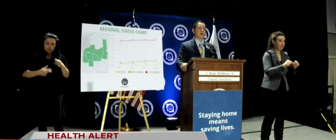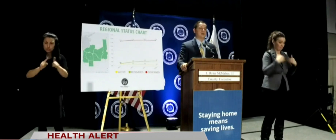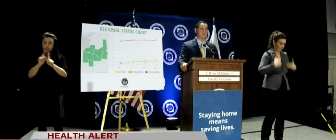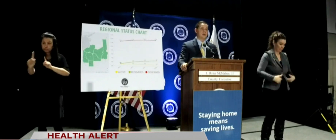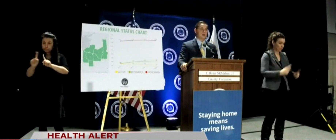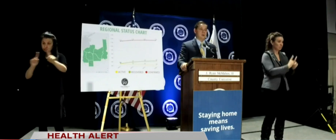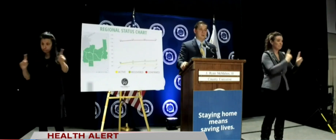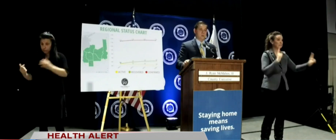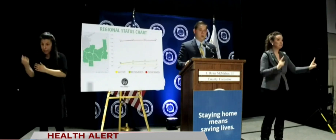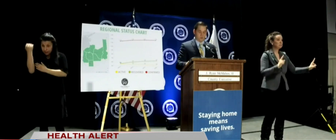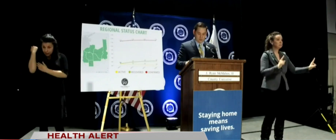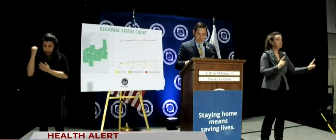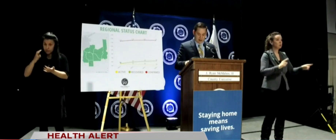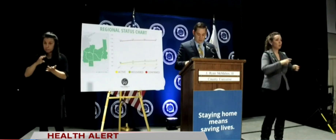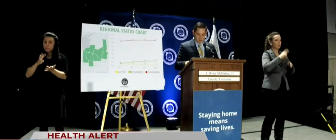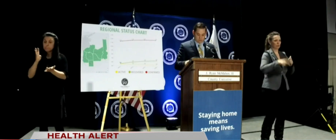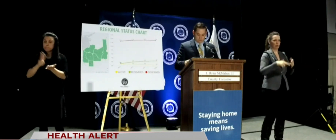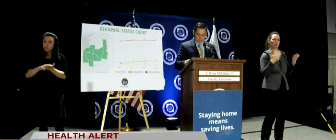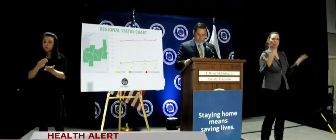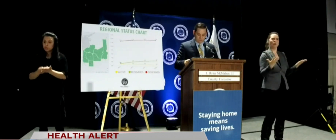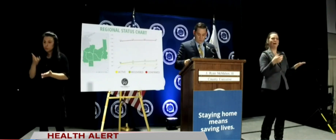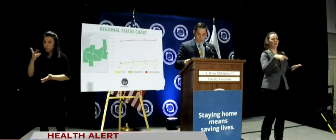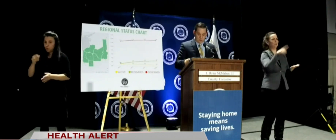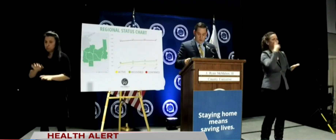stronger case to reopen the economy.